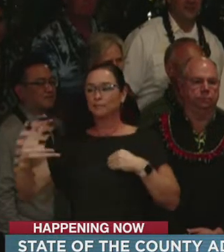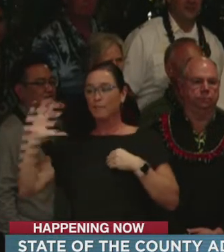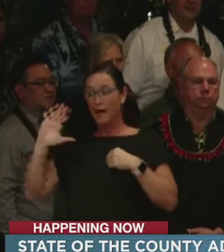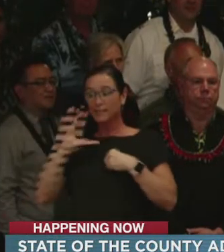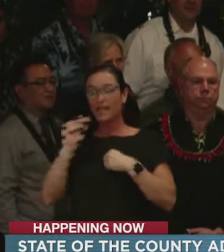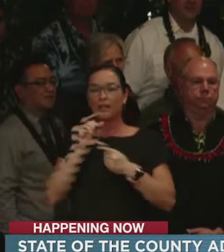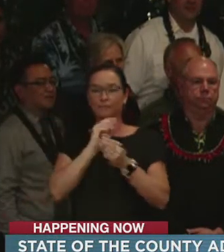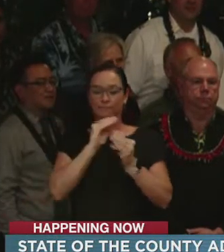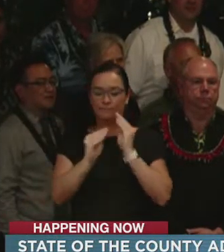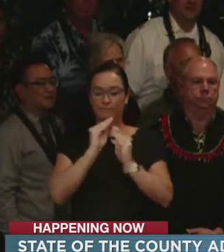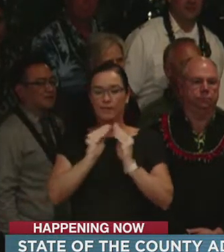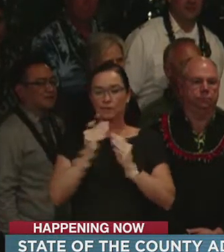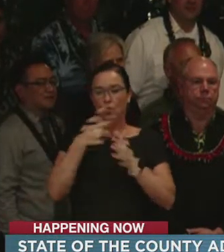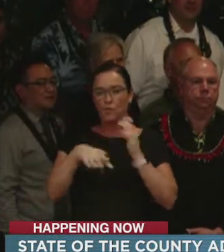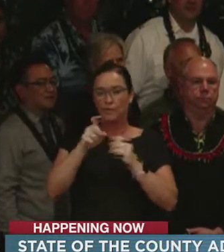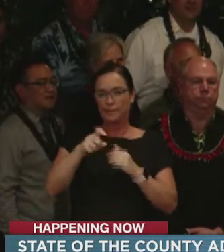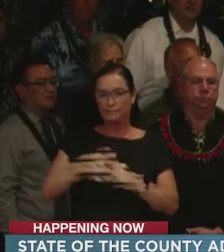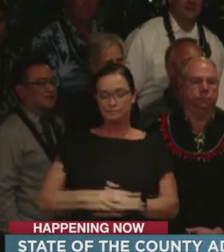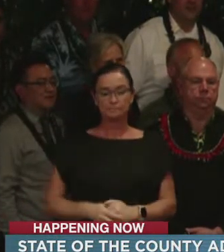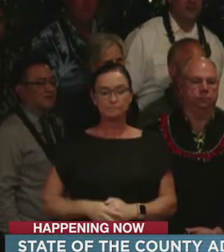needed.